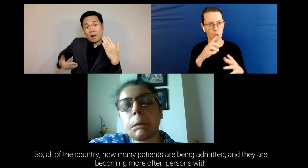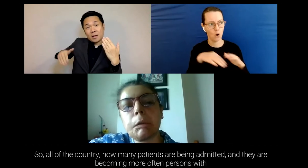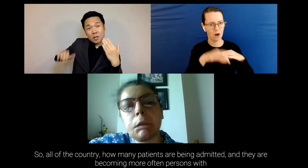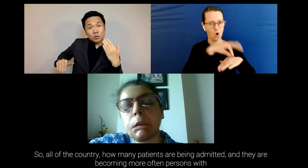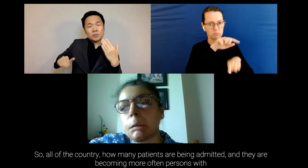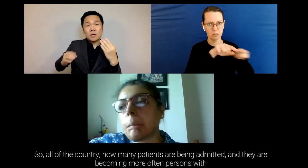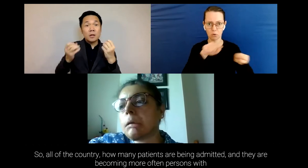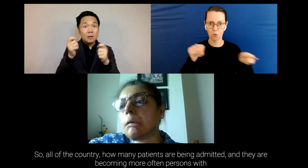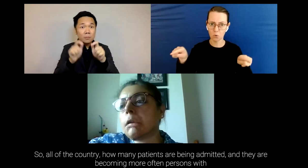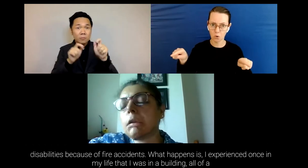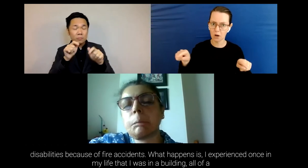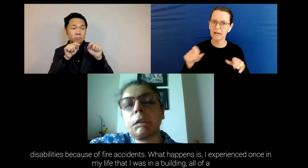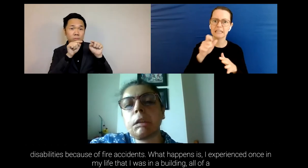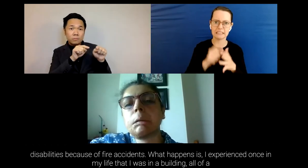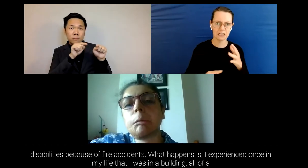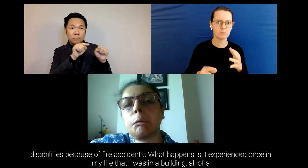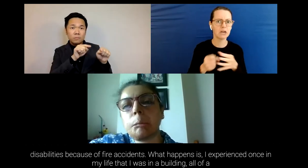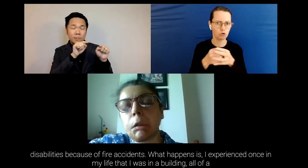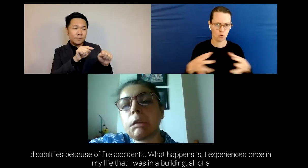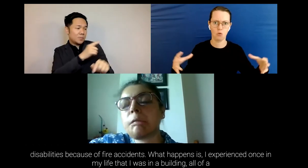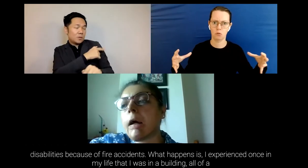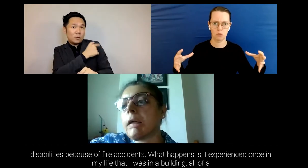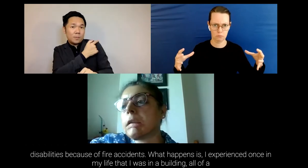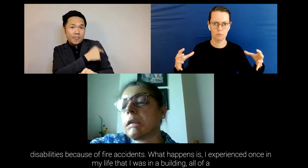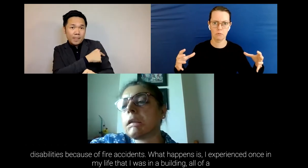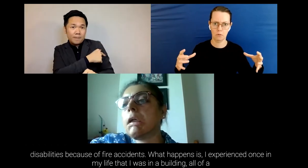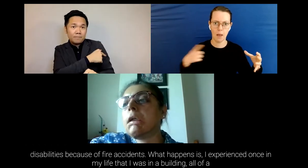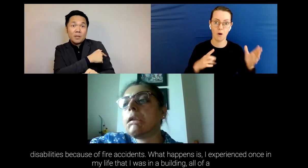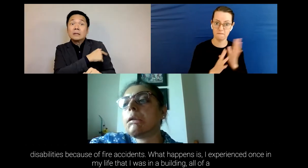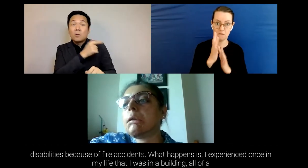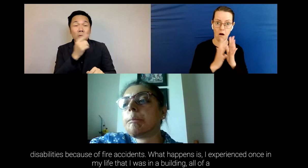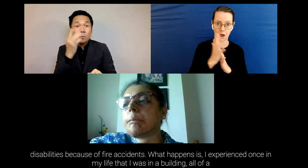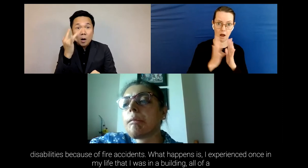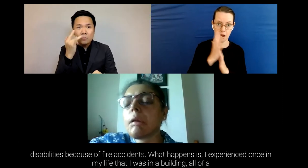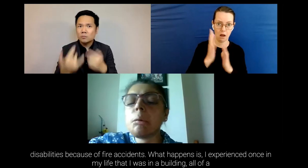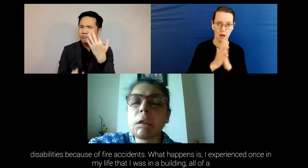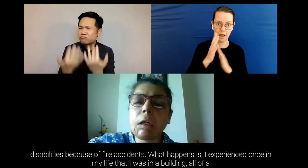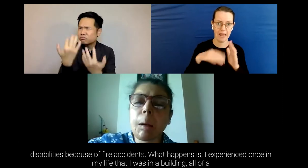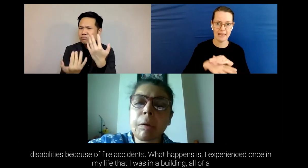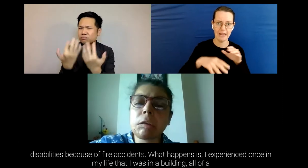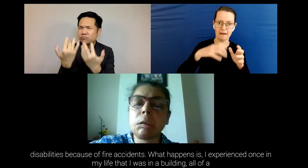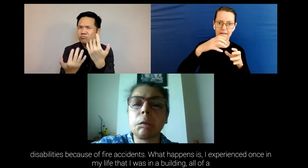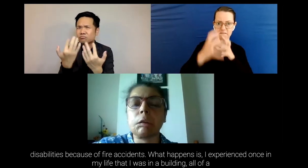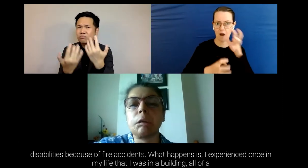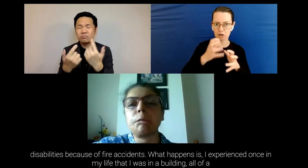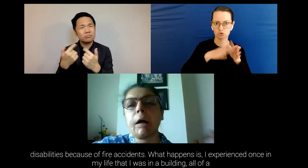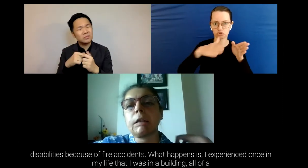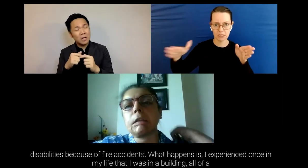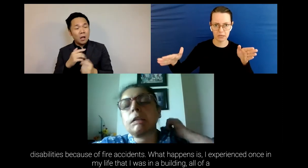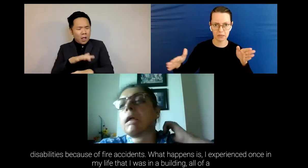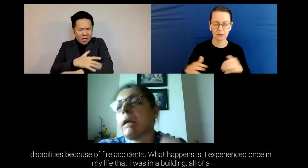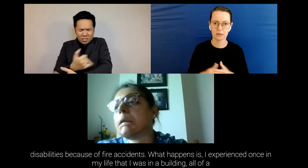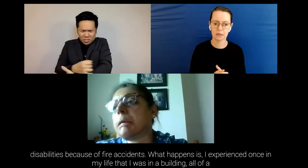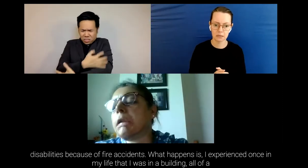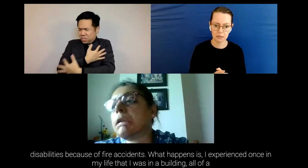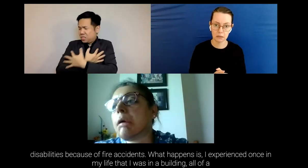more personal disabilities because of fire accidents. So what happens during fire